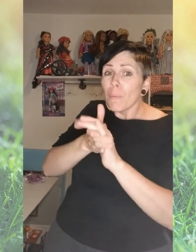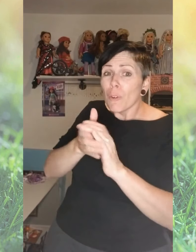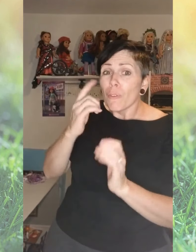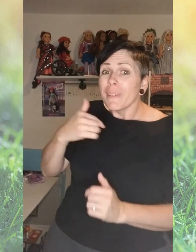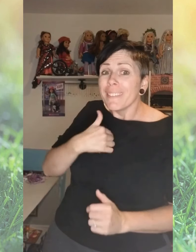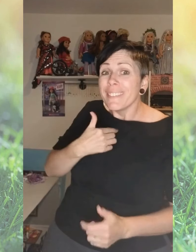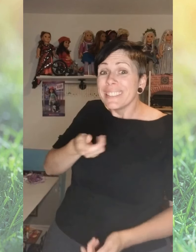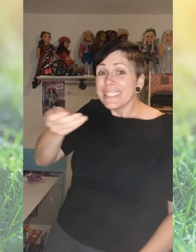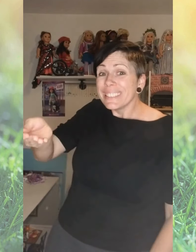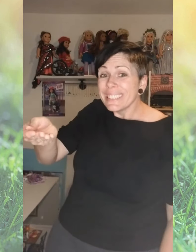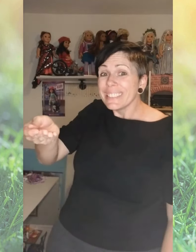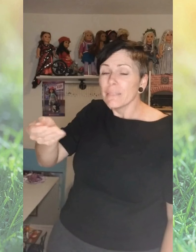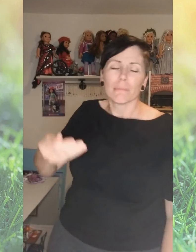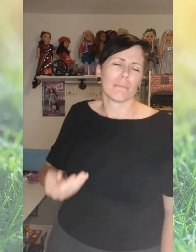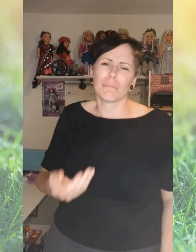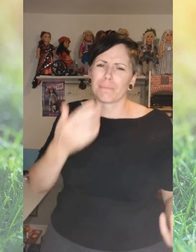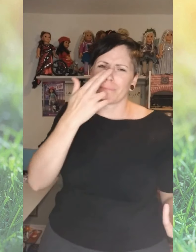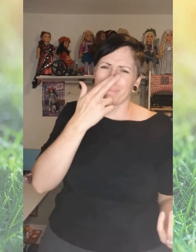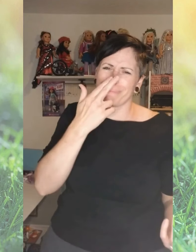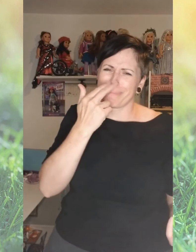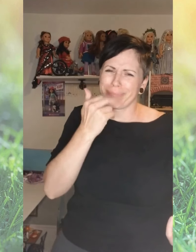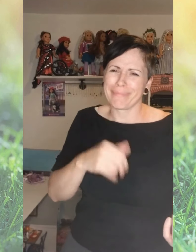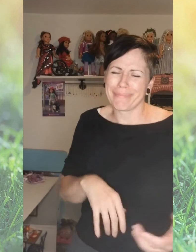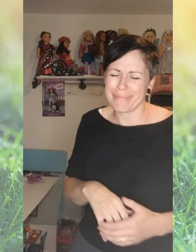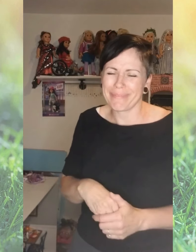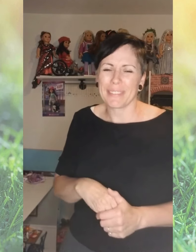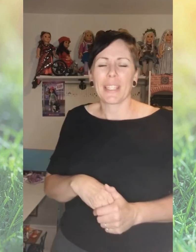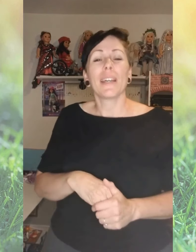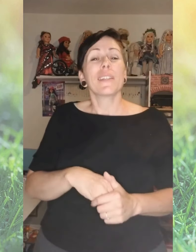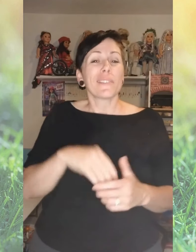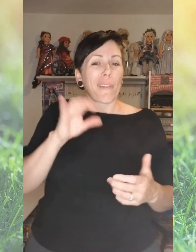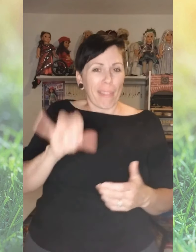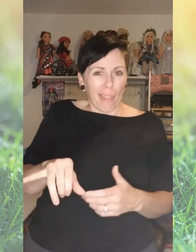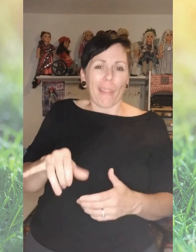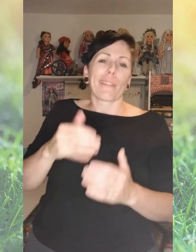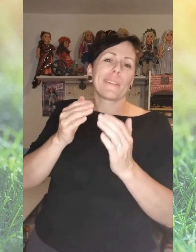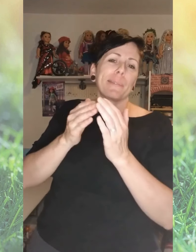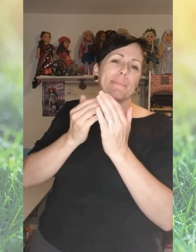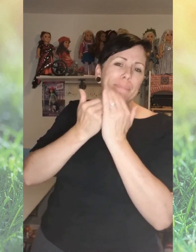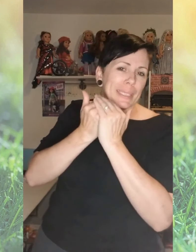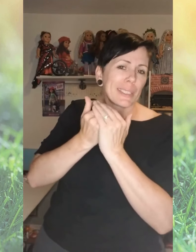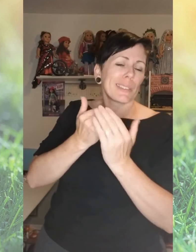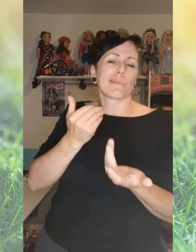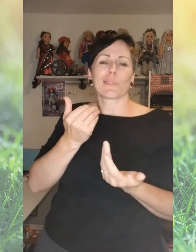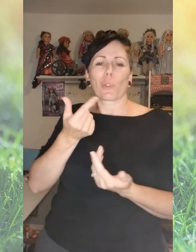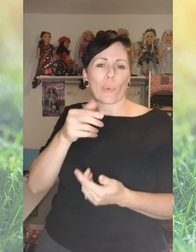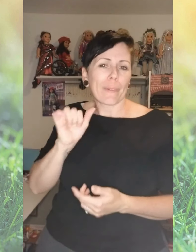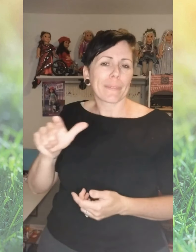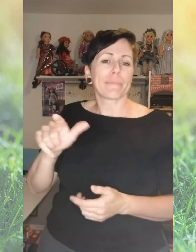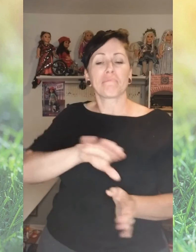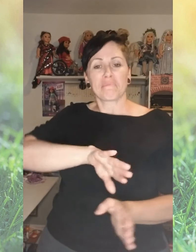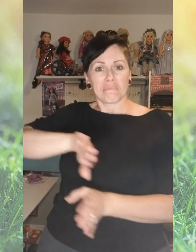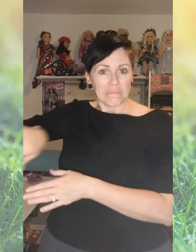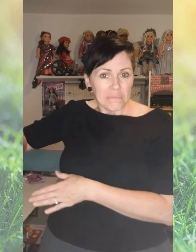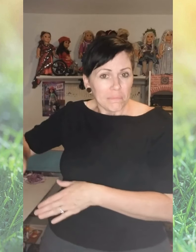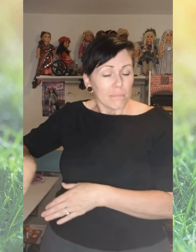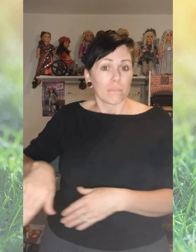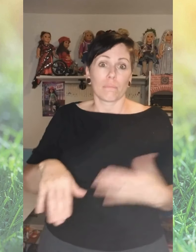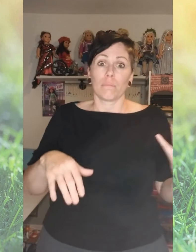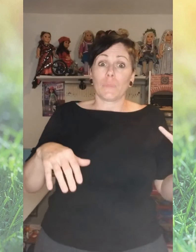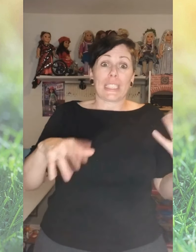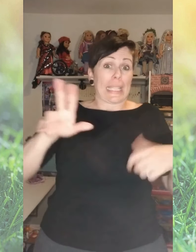And then if you didn't want any props and just wanted to enjoy the nature, this place was like a field with